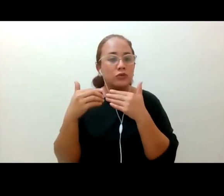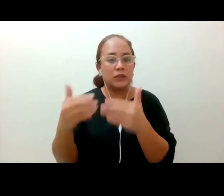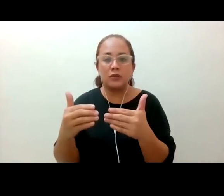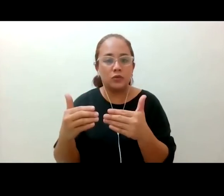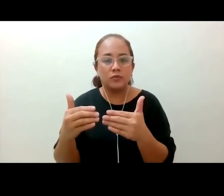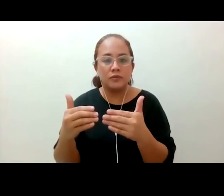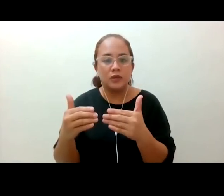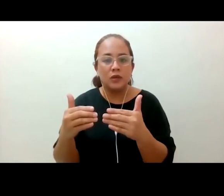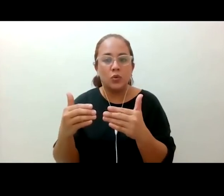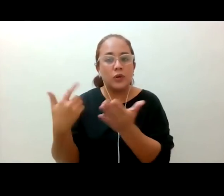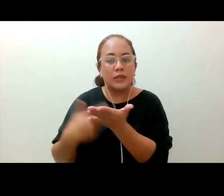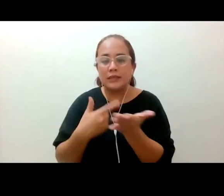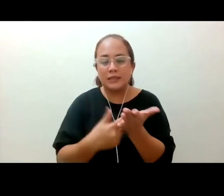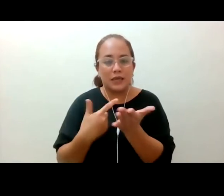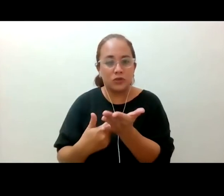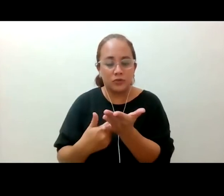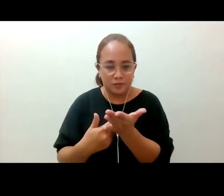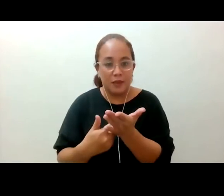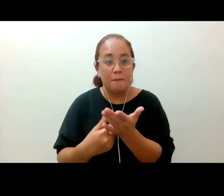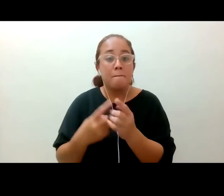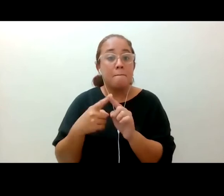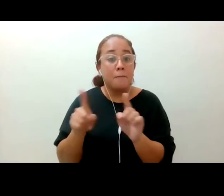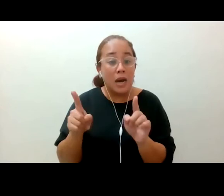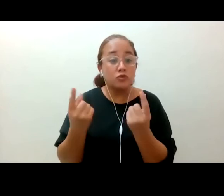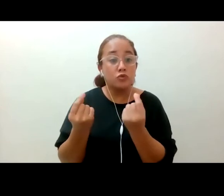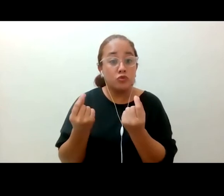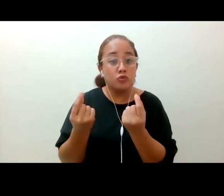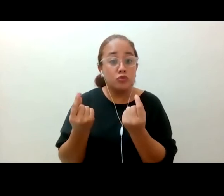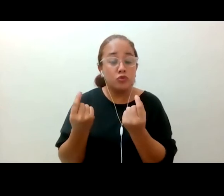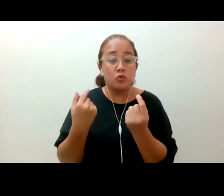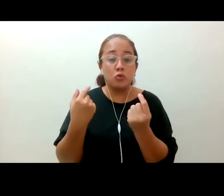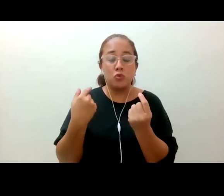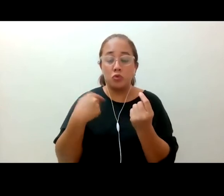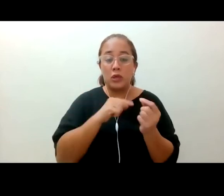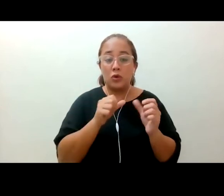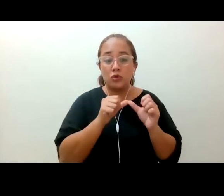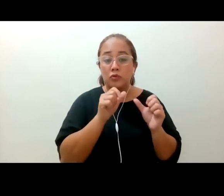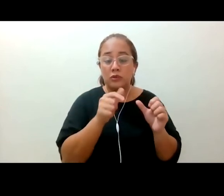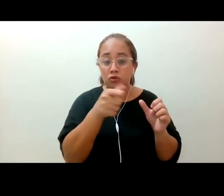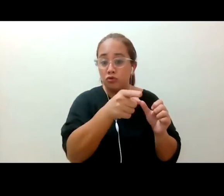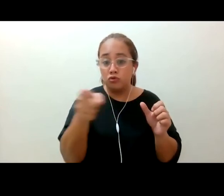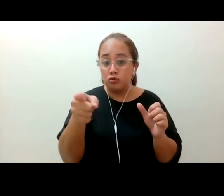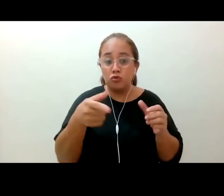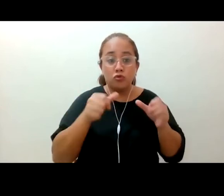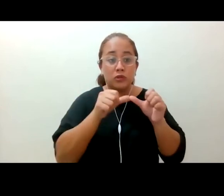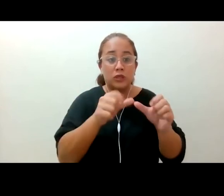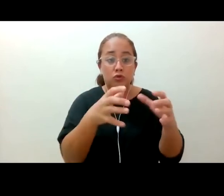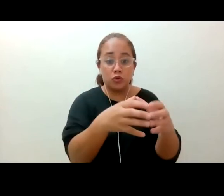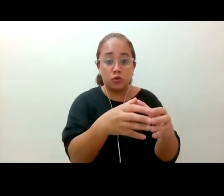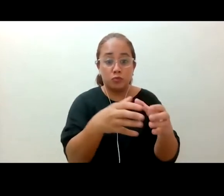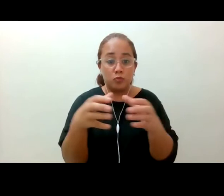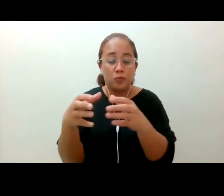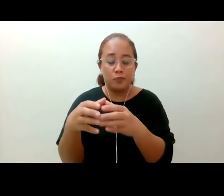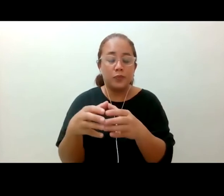with that discussion, but we will let you continue in groups